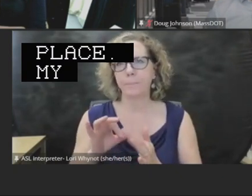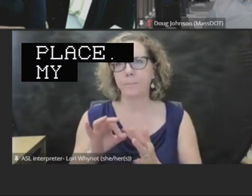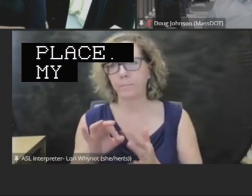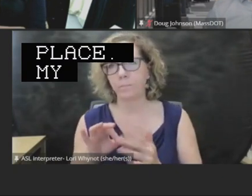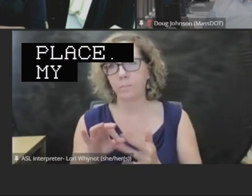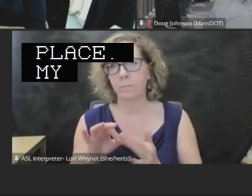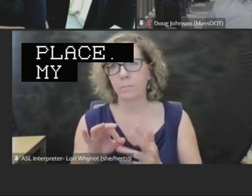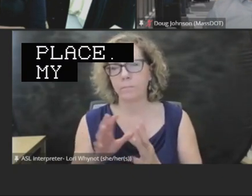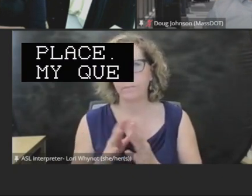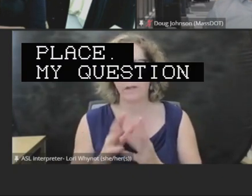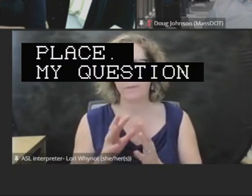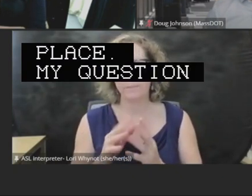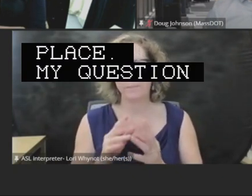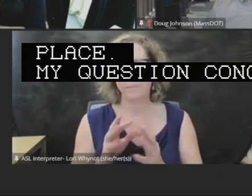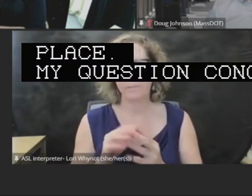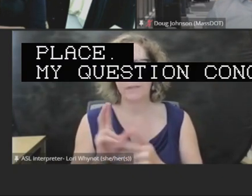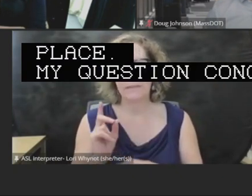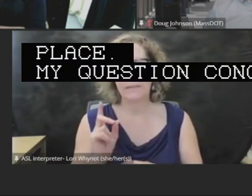accessibility